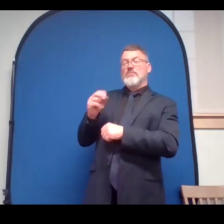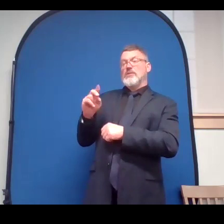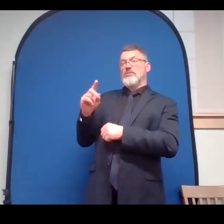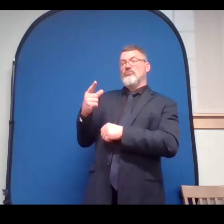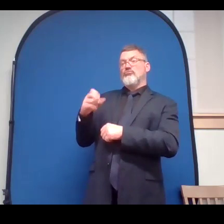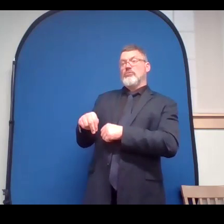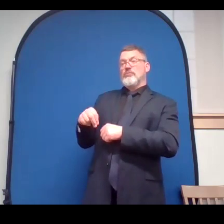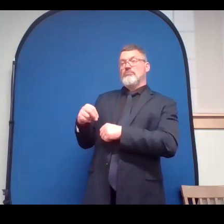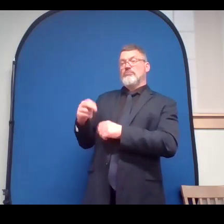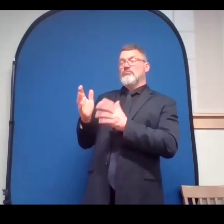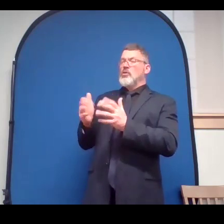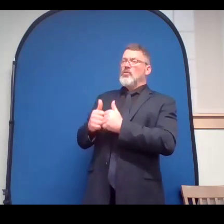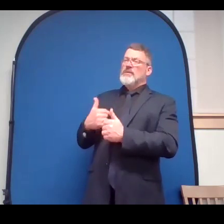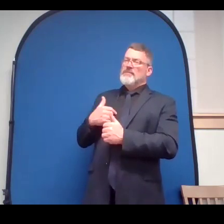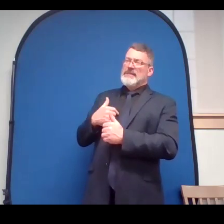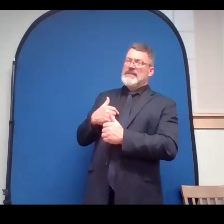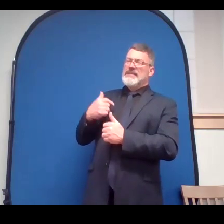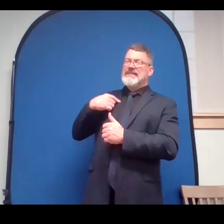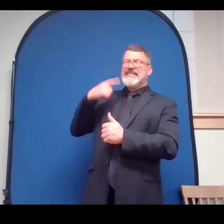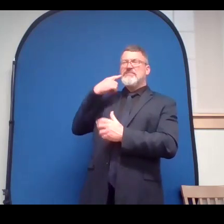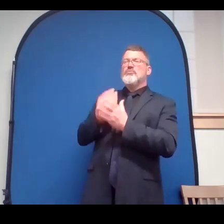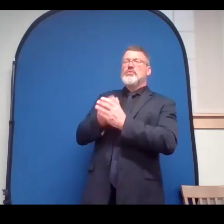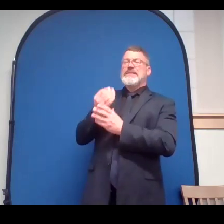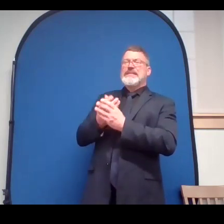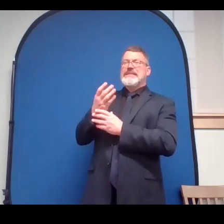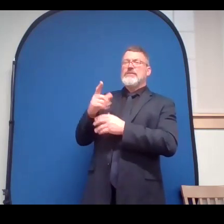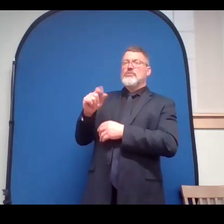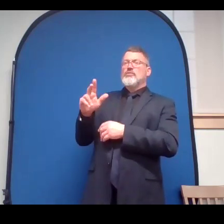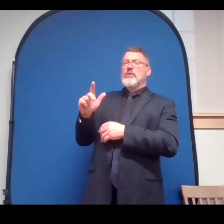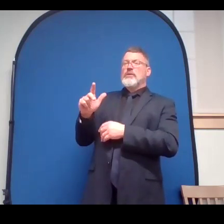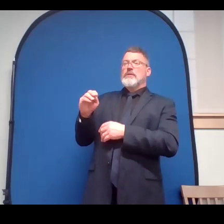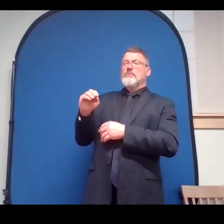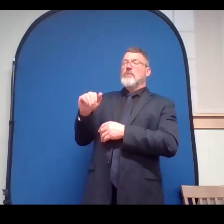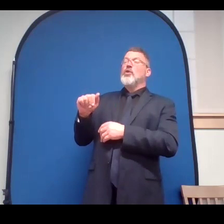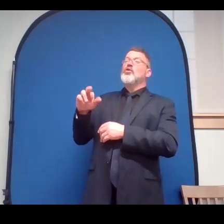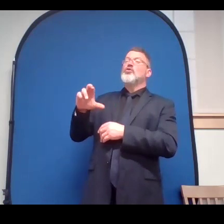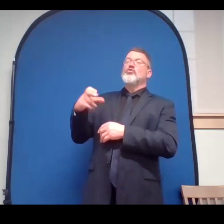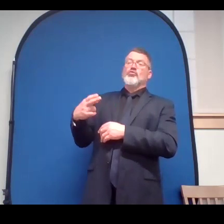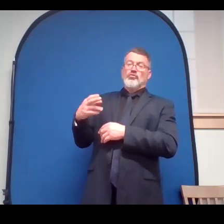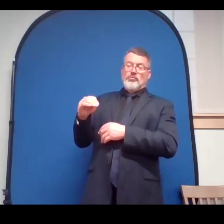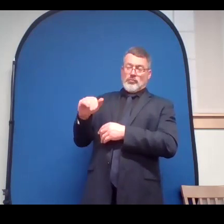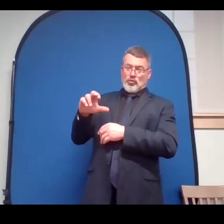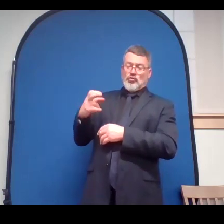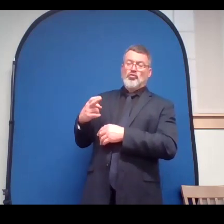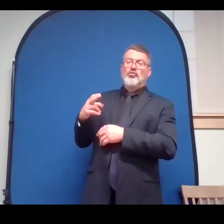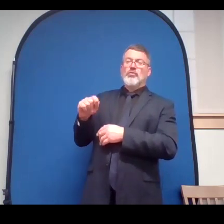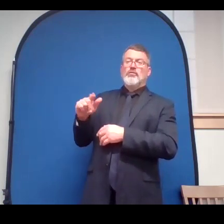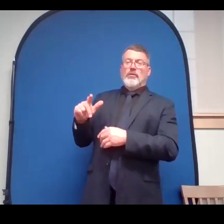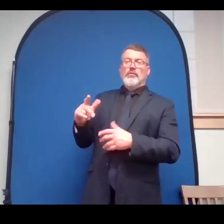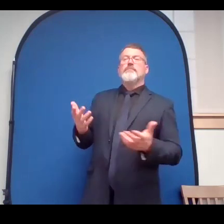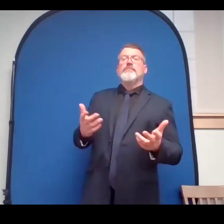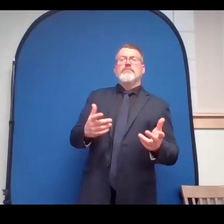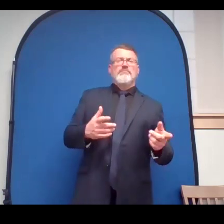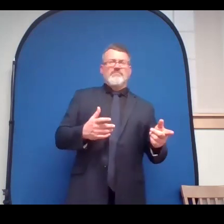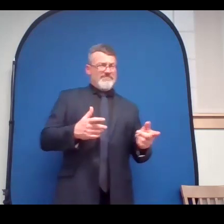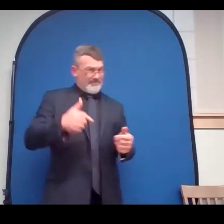a spring of 2023, possibly March of 23. What do you recall him saying? Kind of